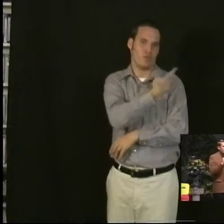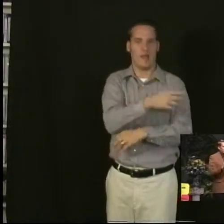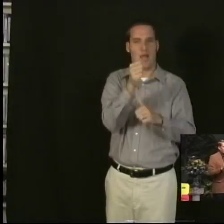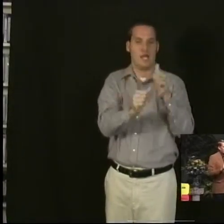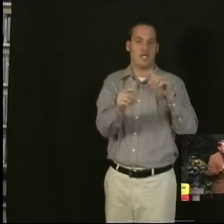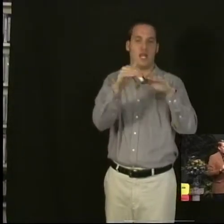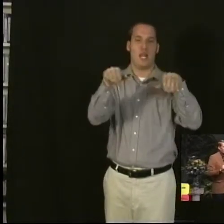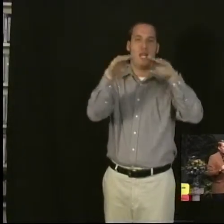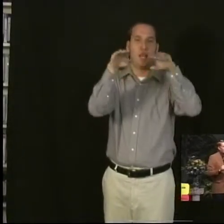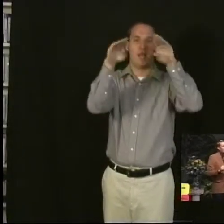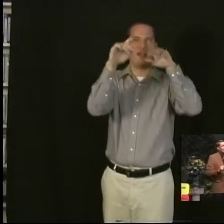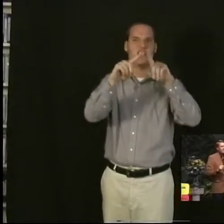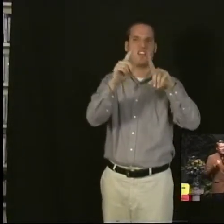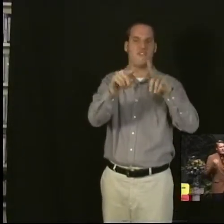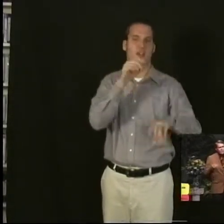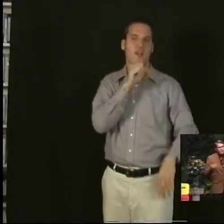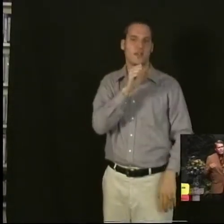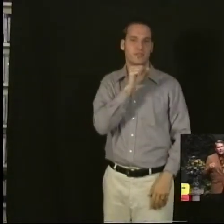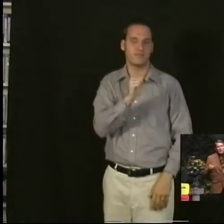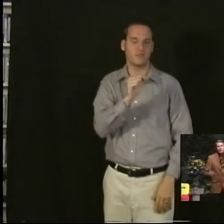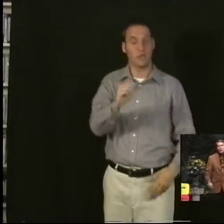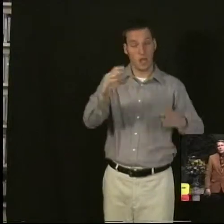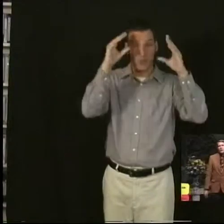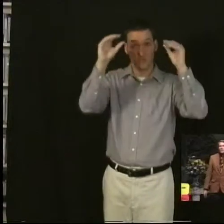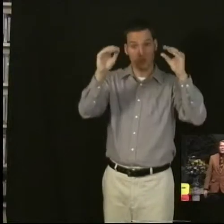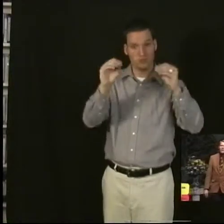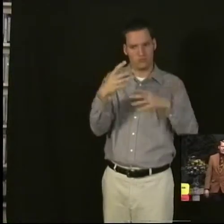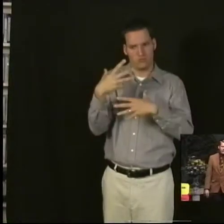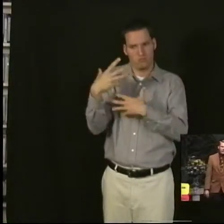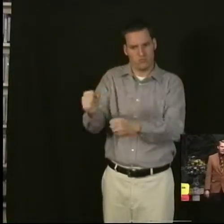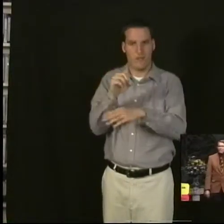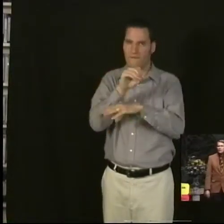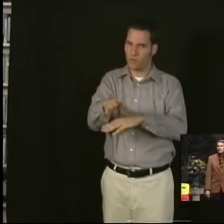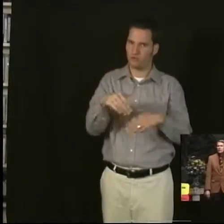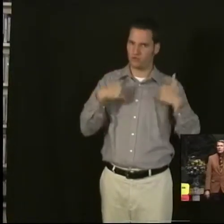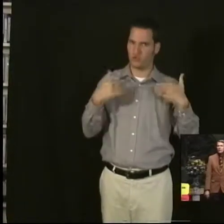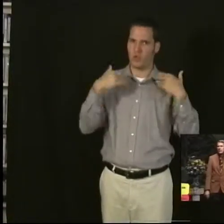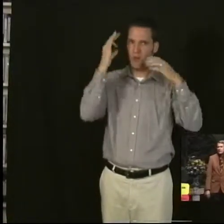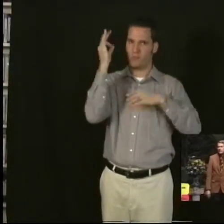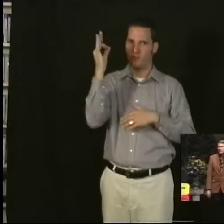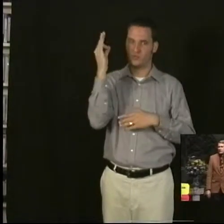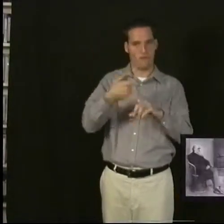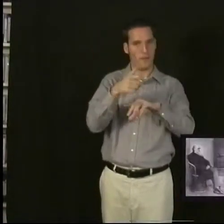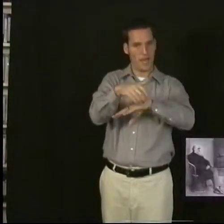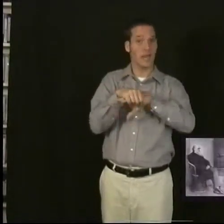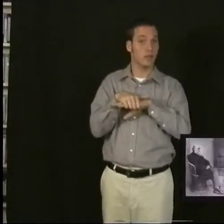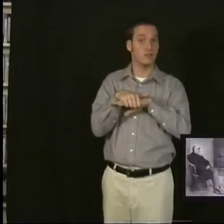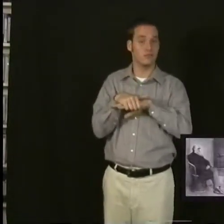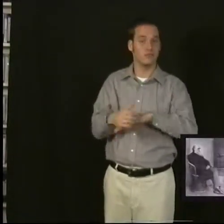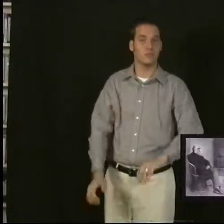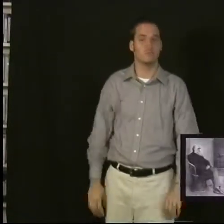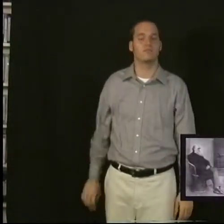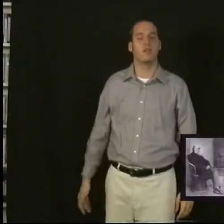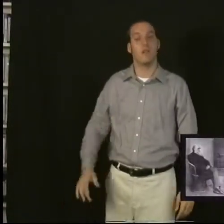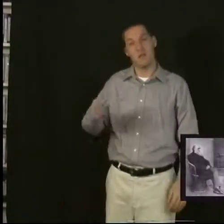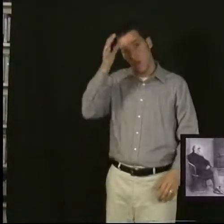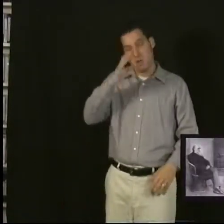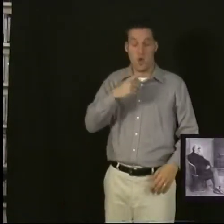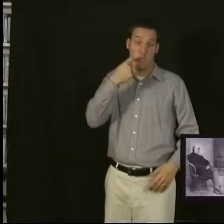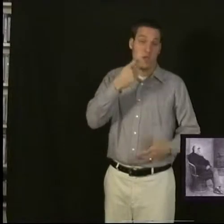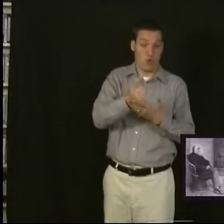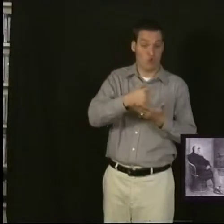different age. This teaching really had a strong influence on a young preacher from England. There was a fellow that just